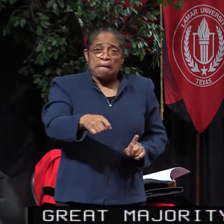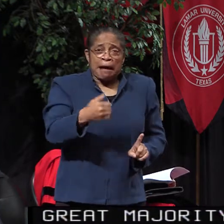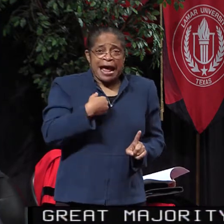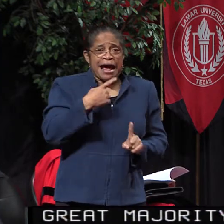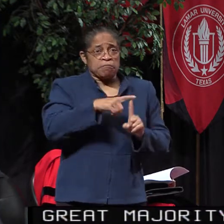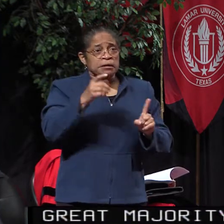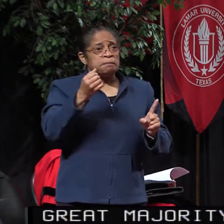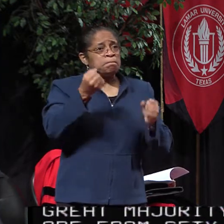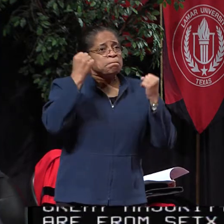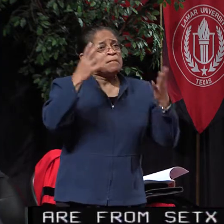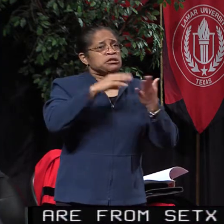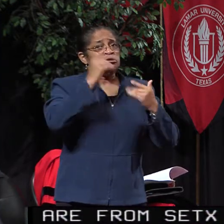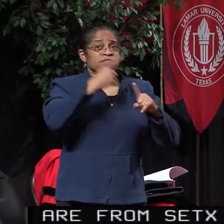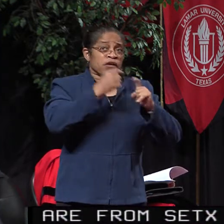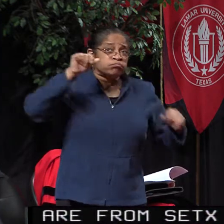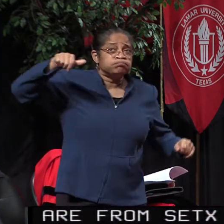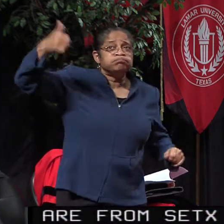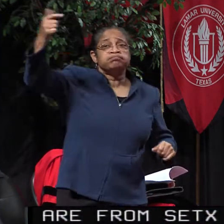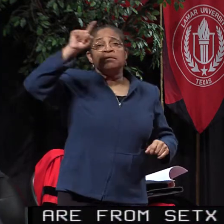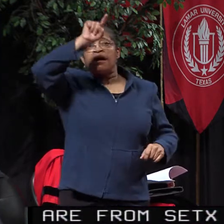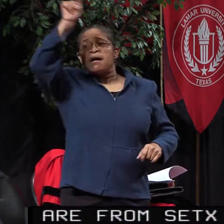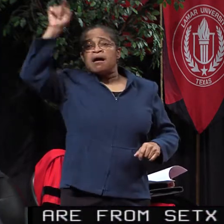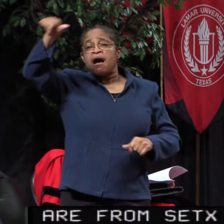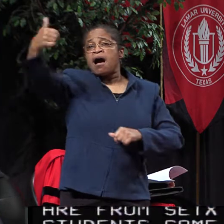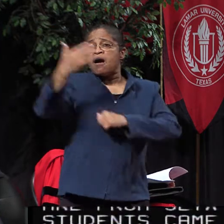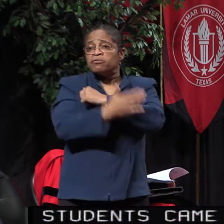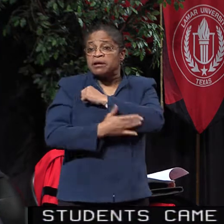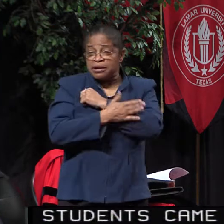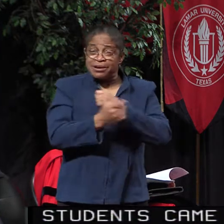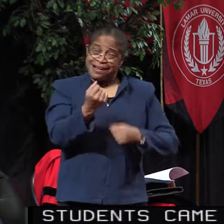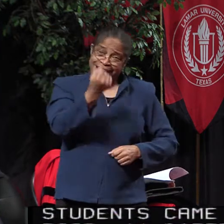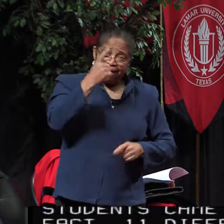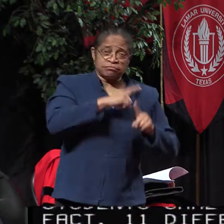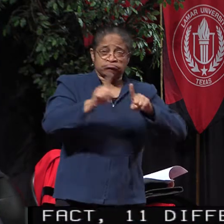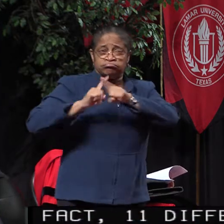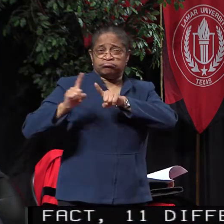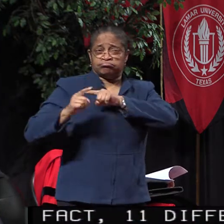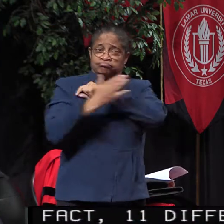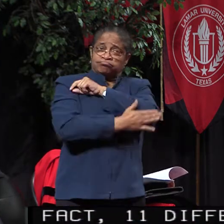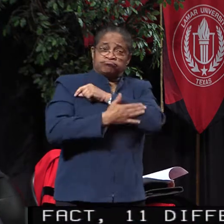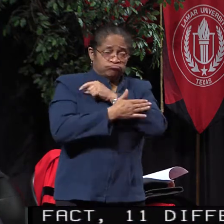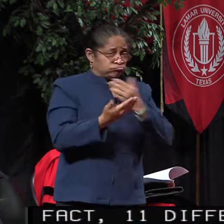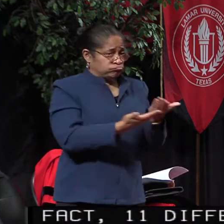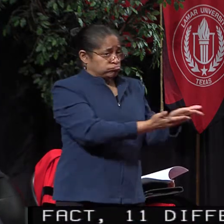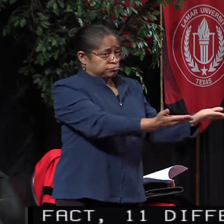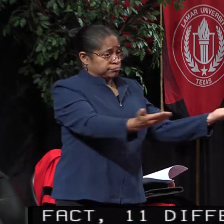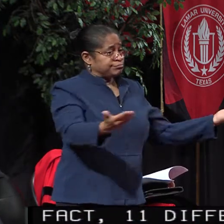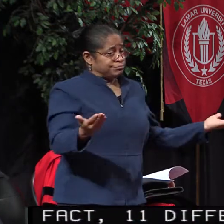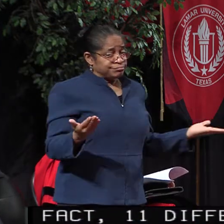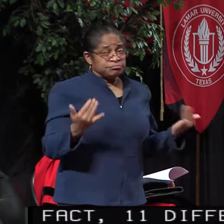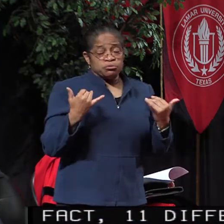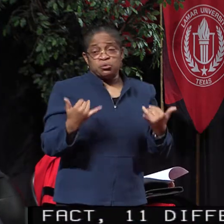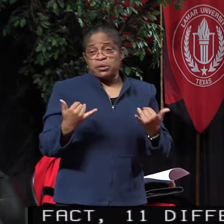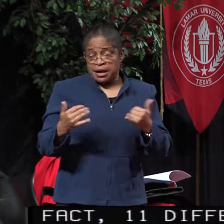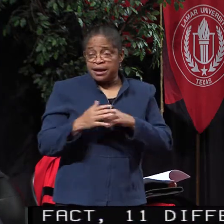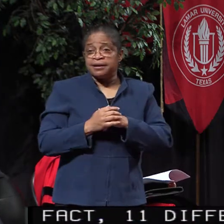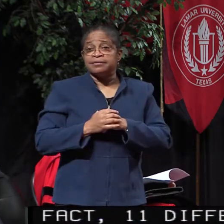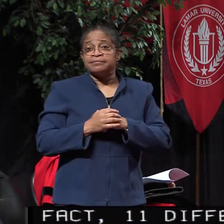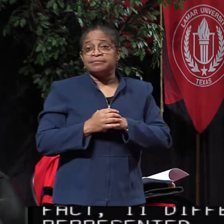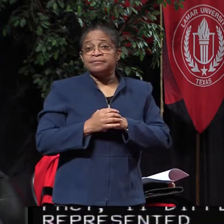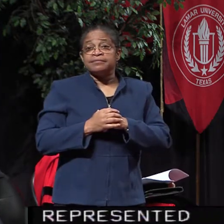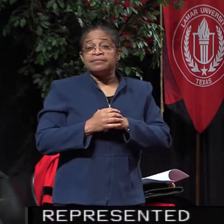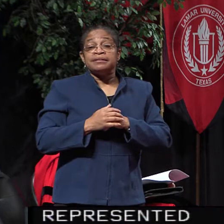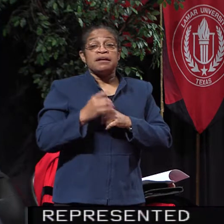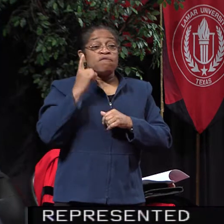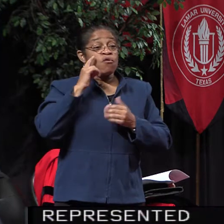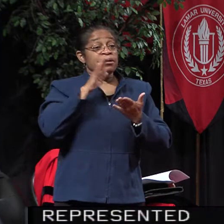several students came from abroad. In fact, 11 different countries are represented today. The total fall enrollment